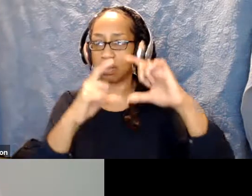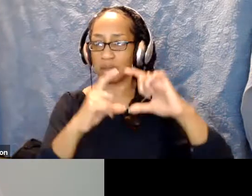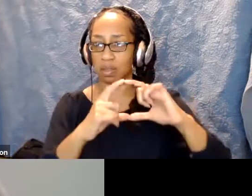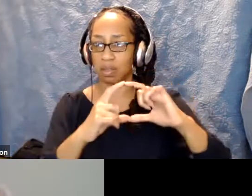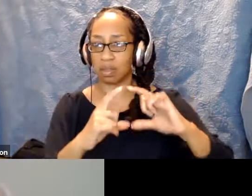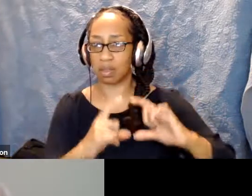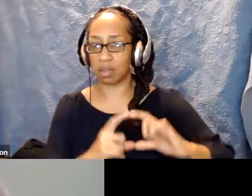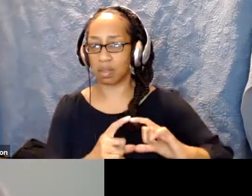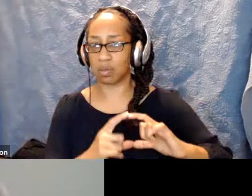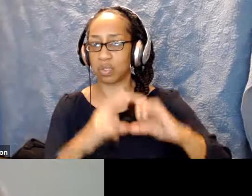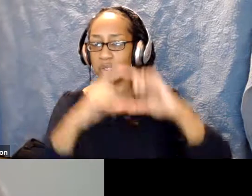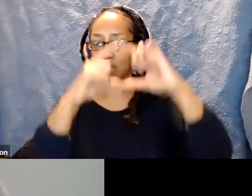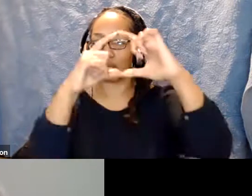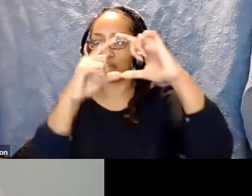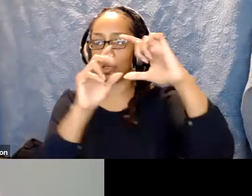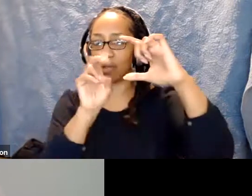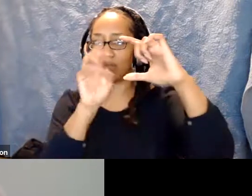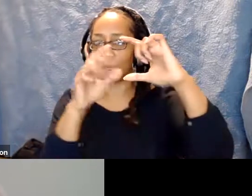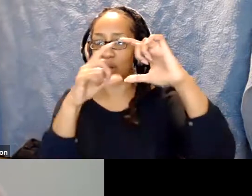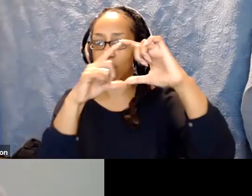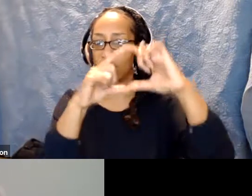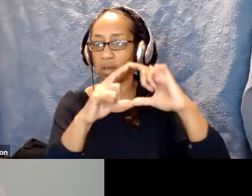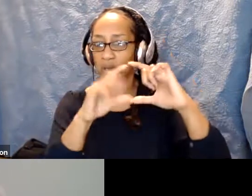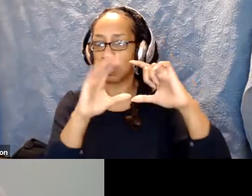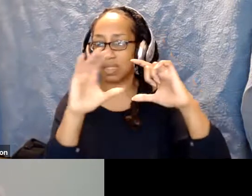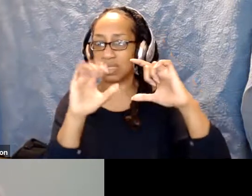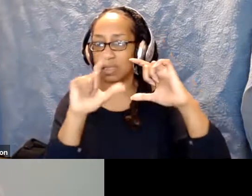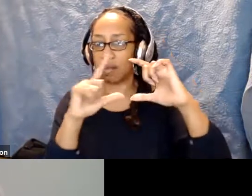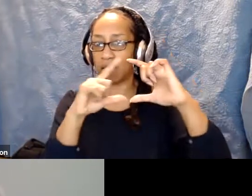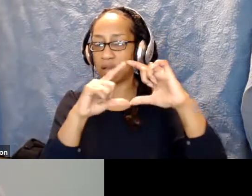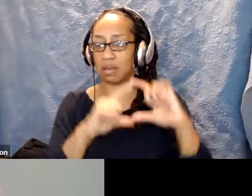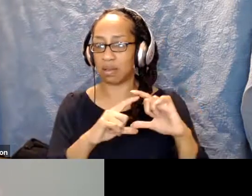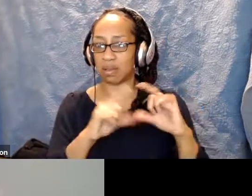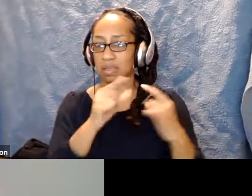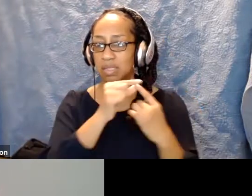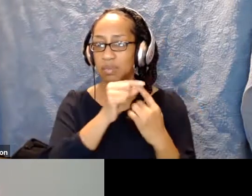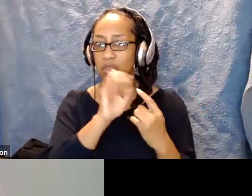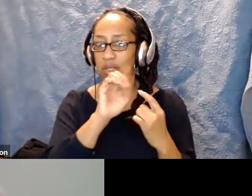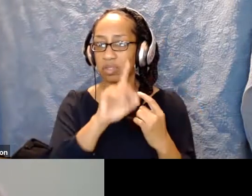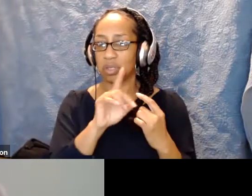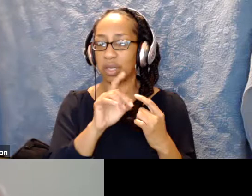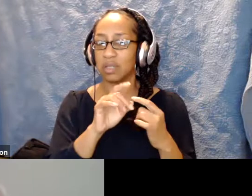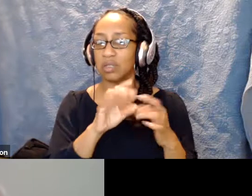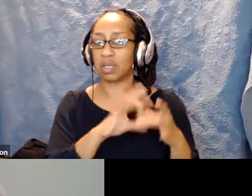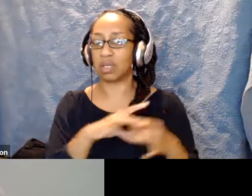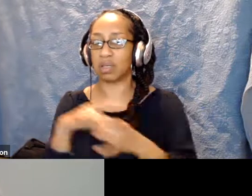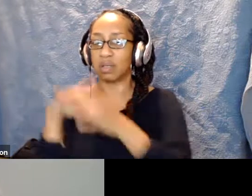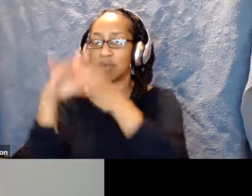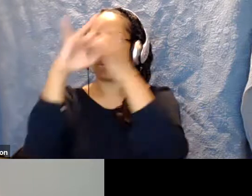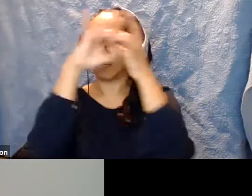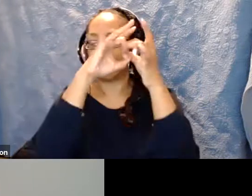connected to the SIL, connected to special education, and looping back around again to go up the circle